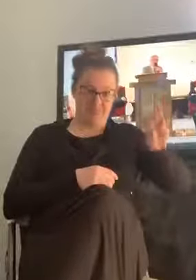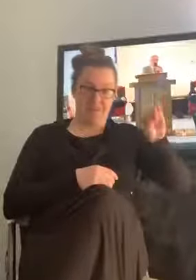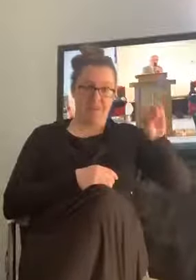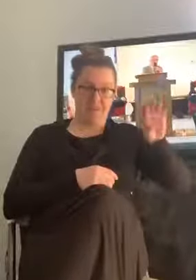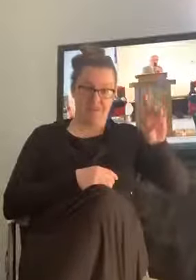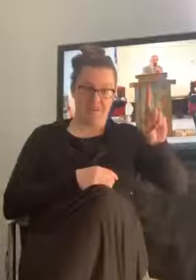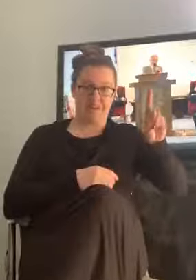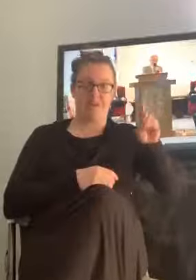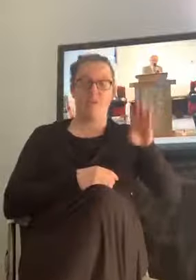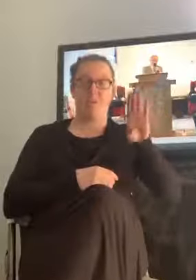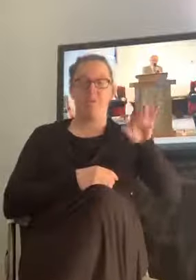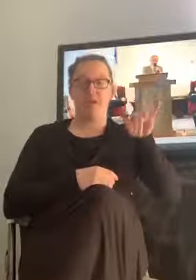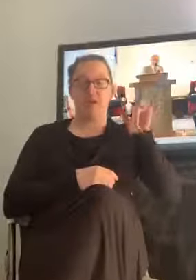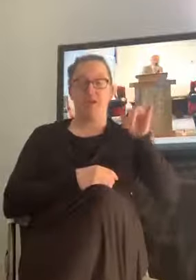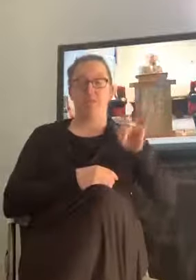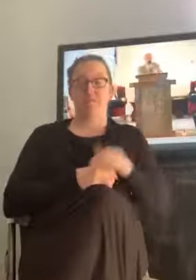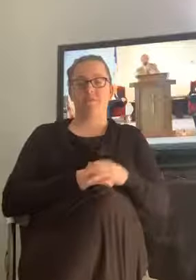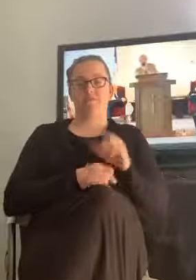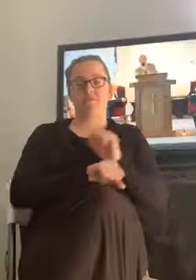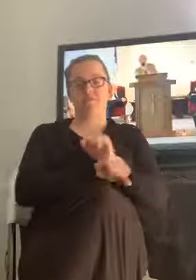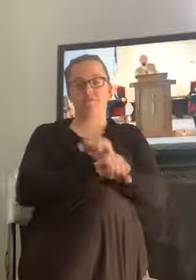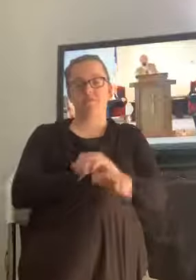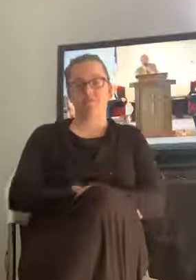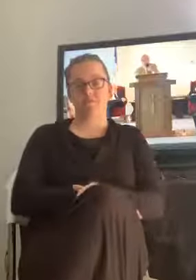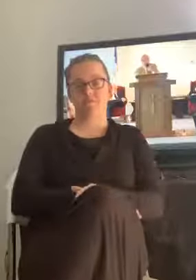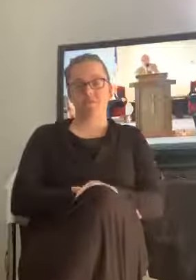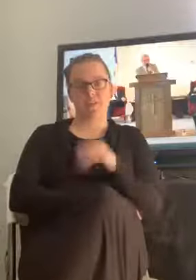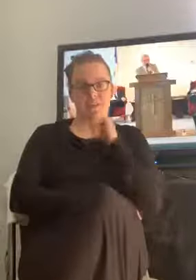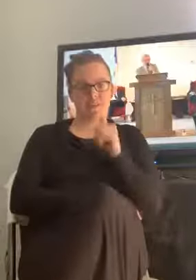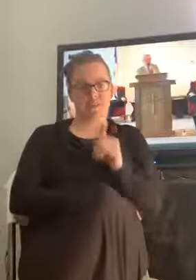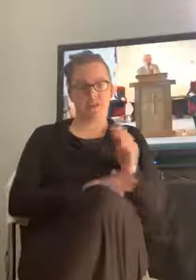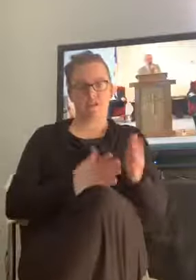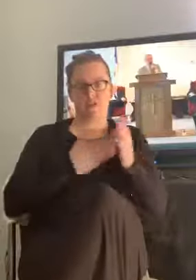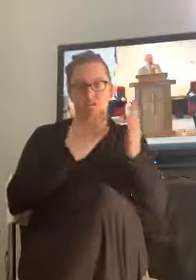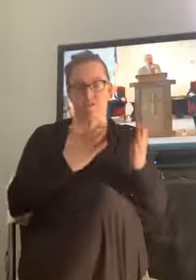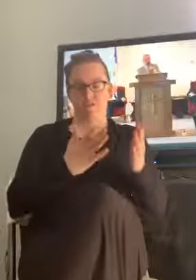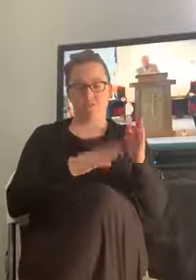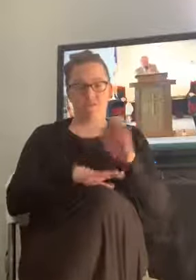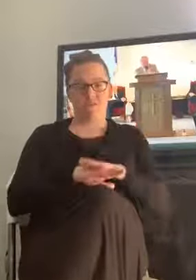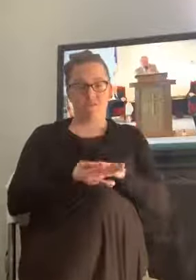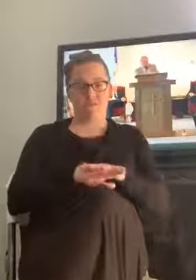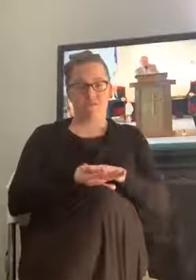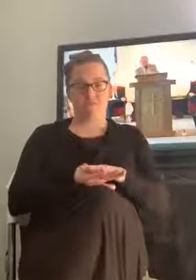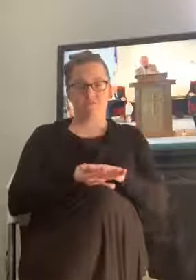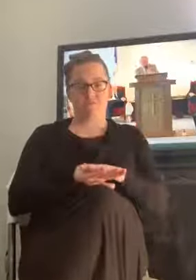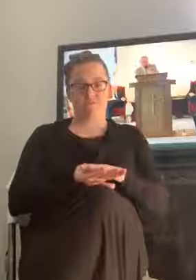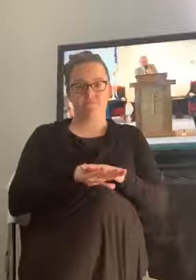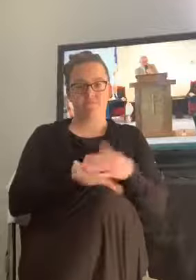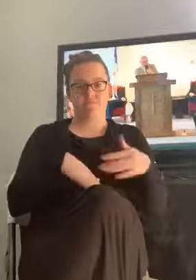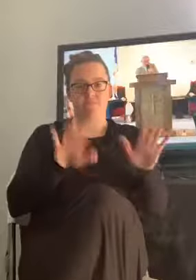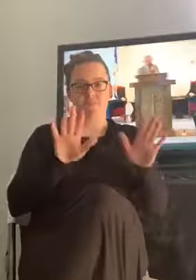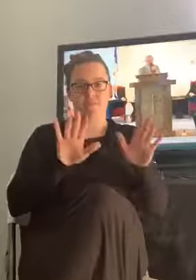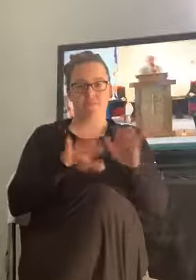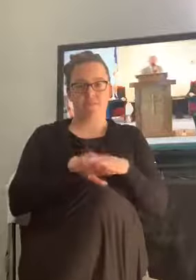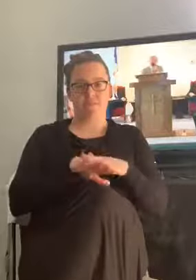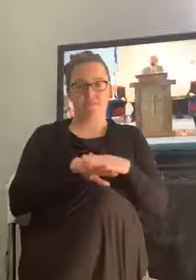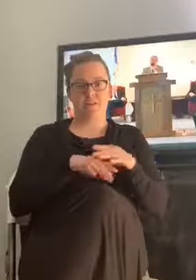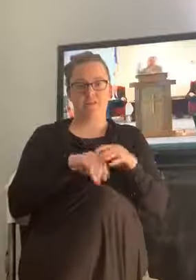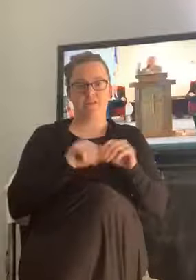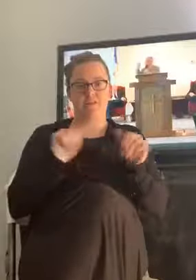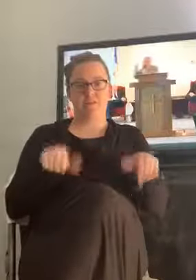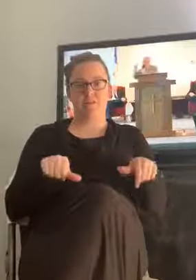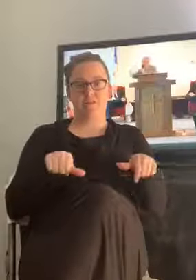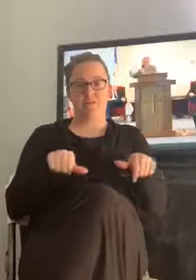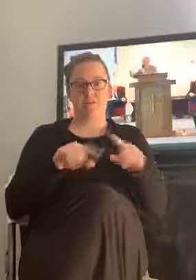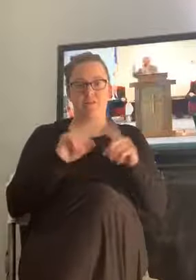on, yeah. That's right. He didn't offer him on the altar technically. But in the